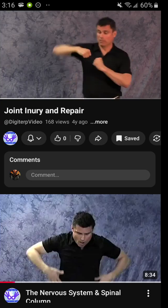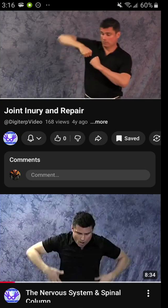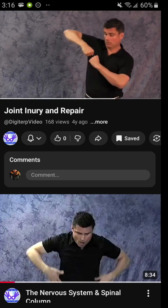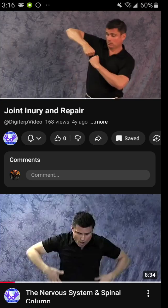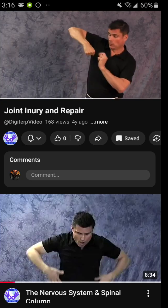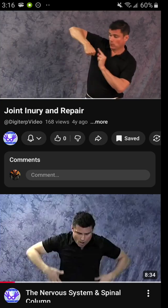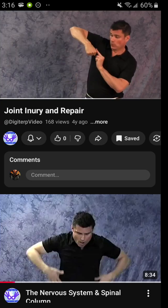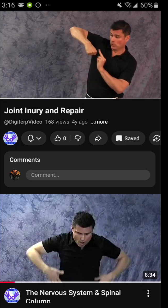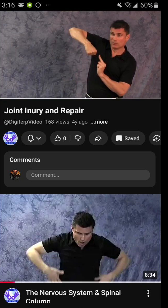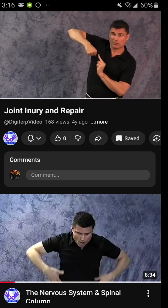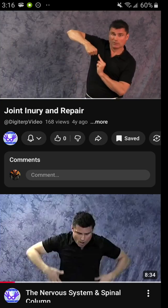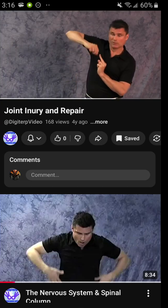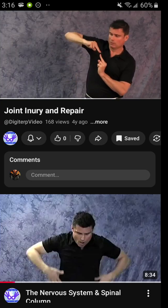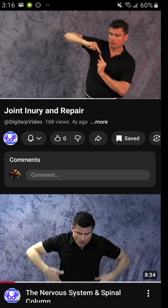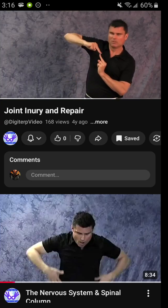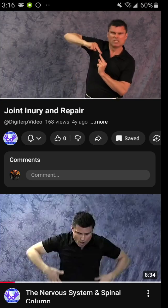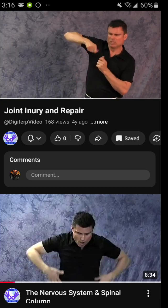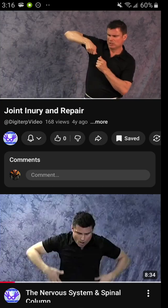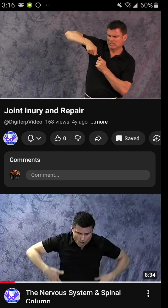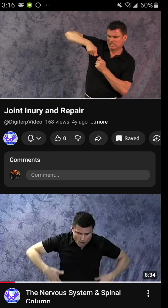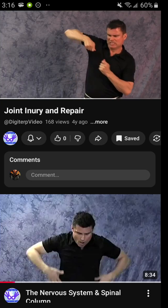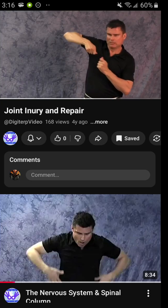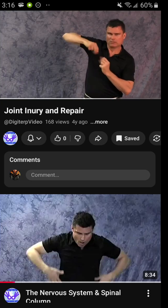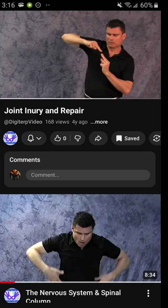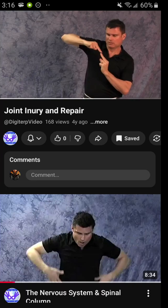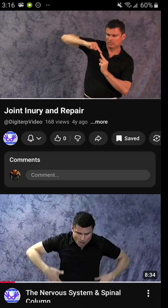substance